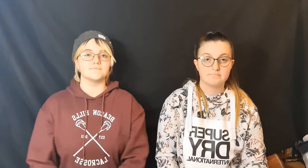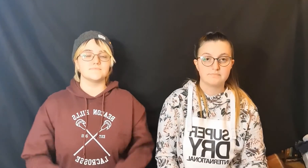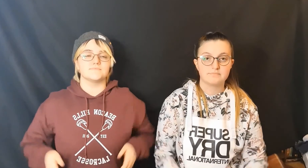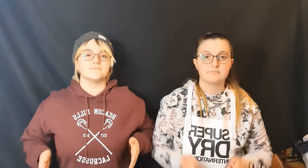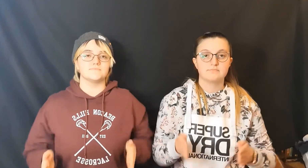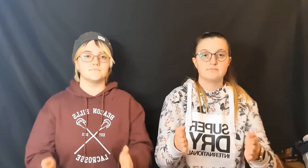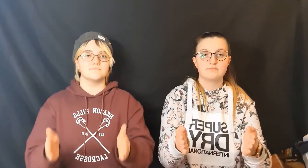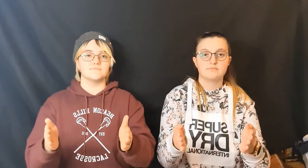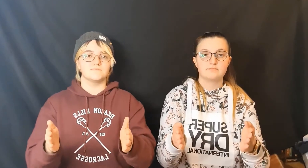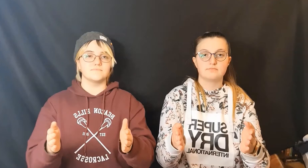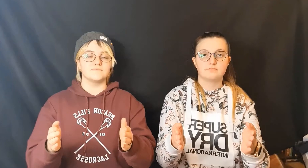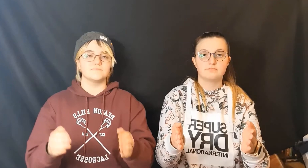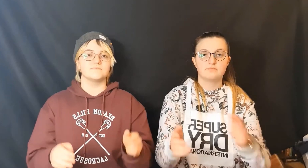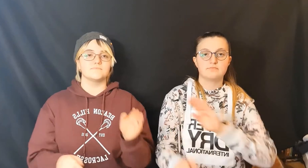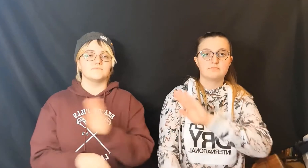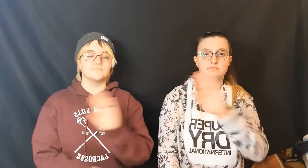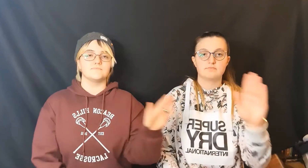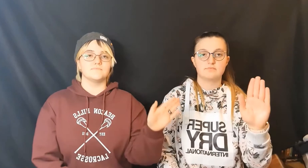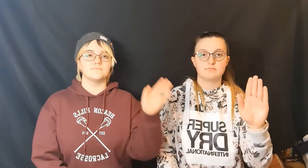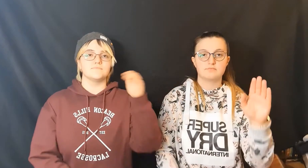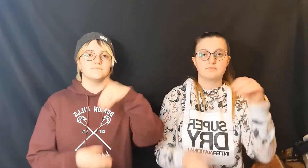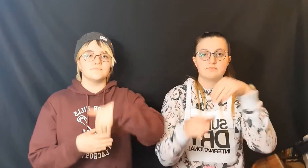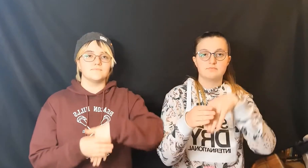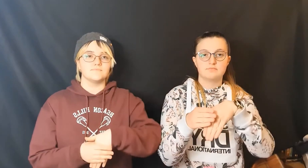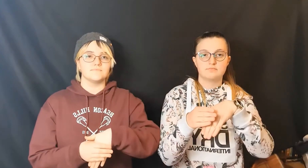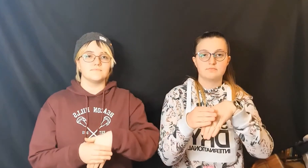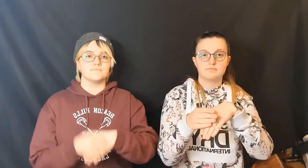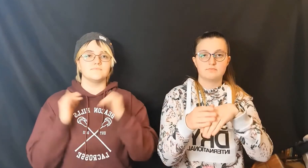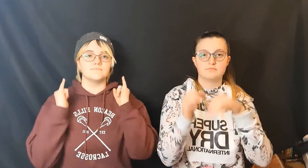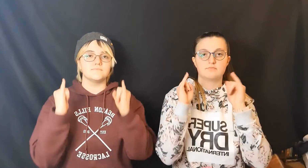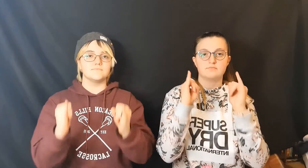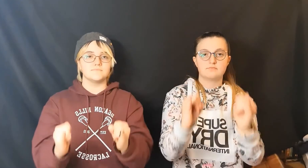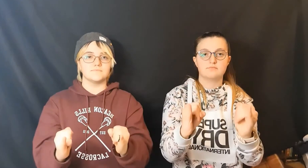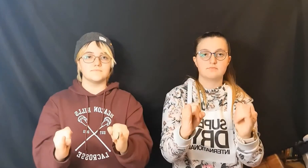And lead us not into temptation.